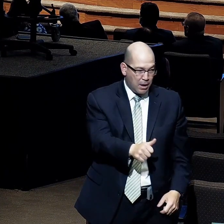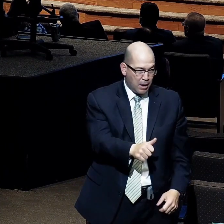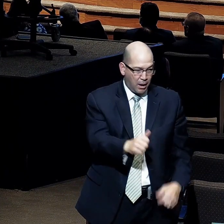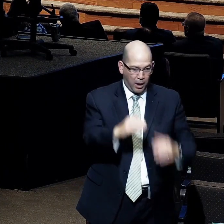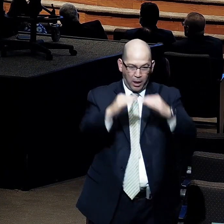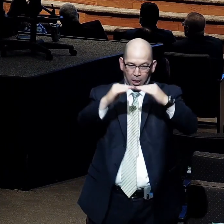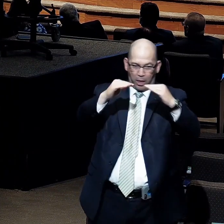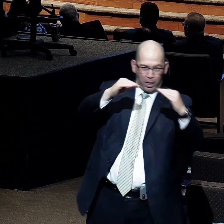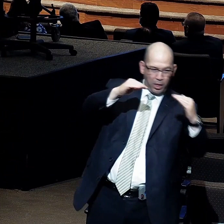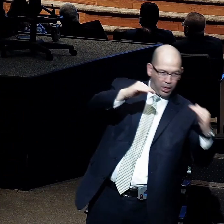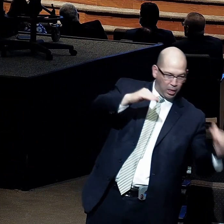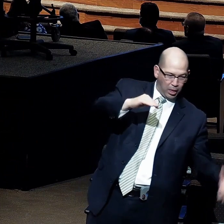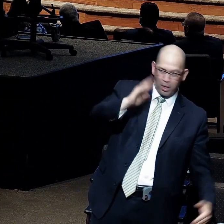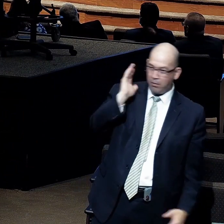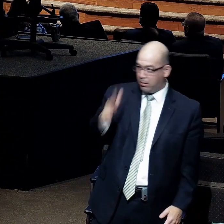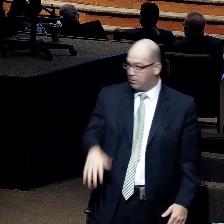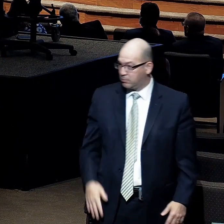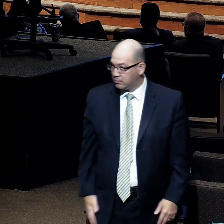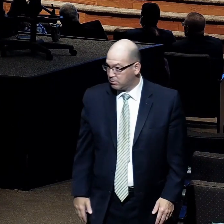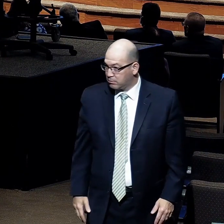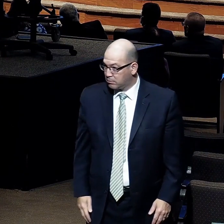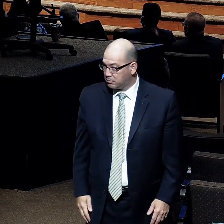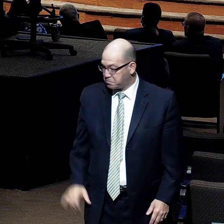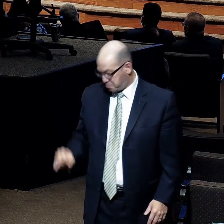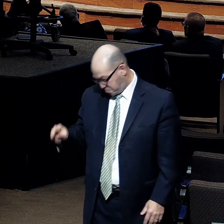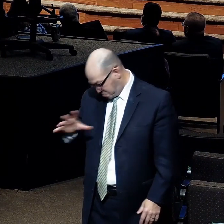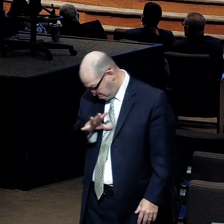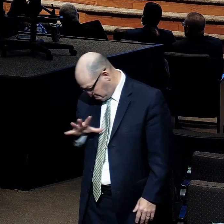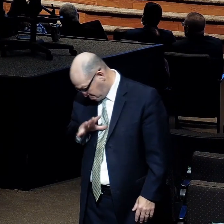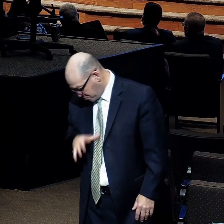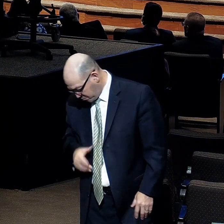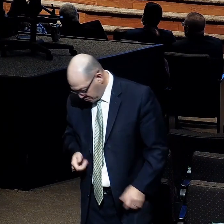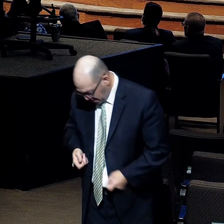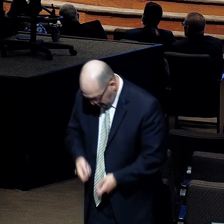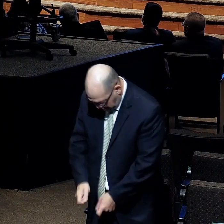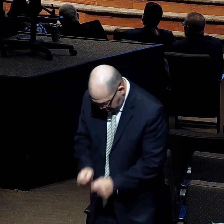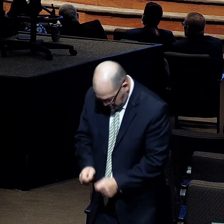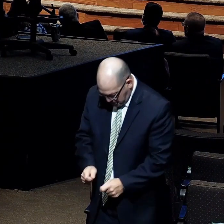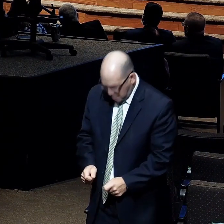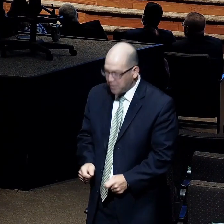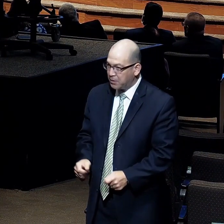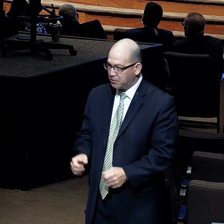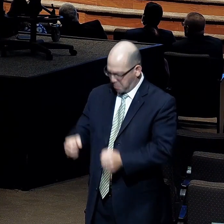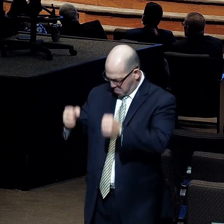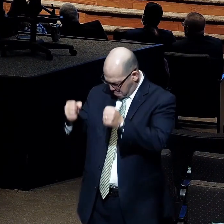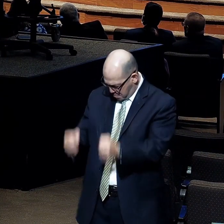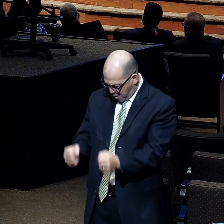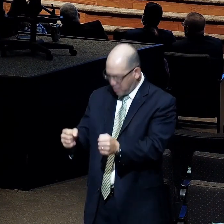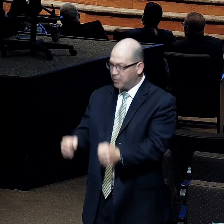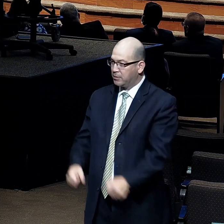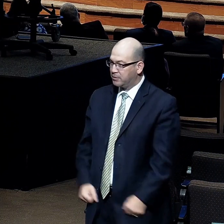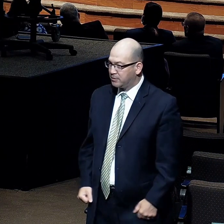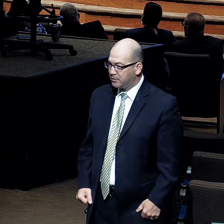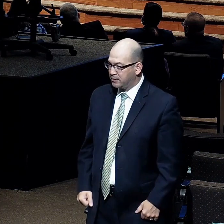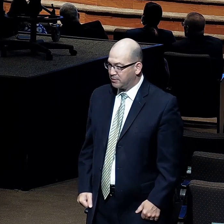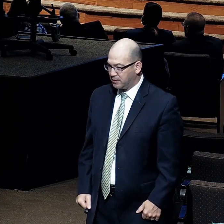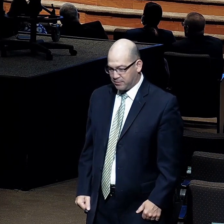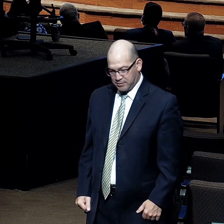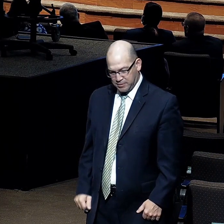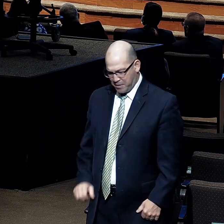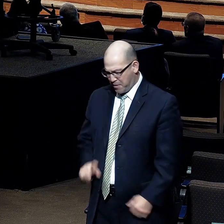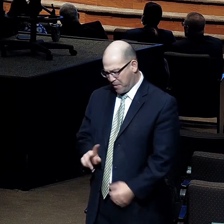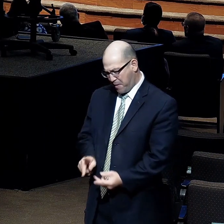right? So I started. I dug a little hole, put my post in. You probably would have been proud of me at the beginning because, man, it looked like I knew what I was